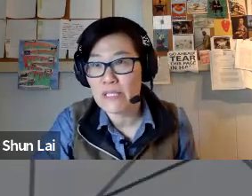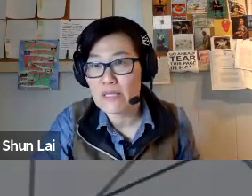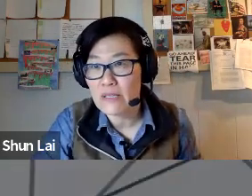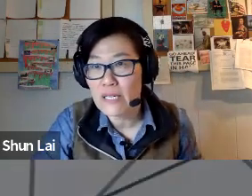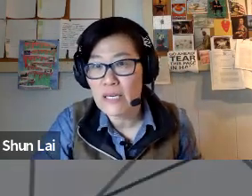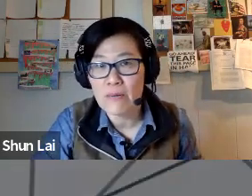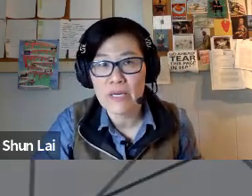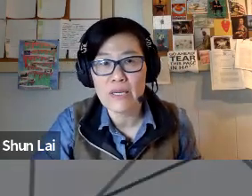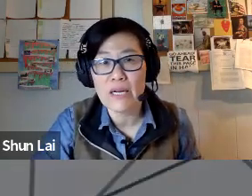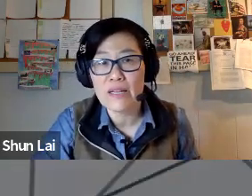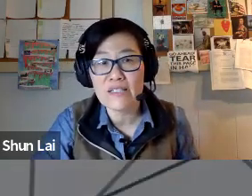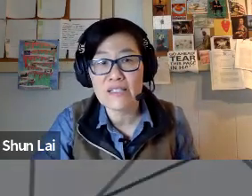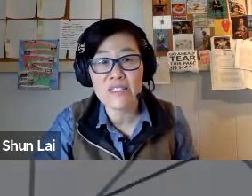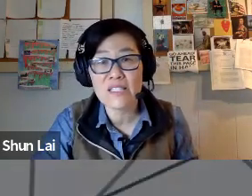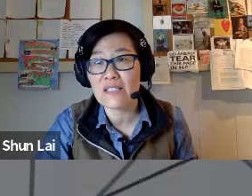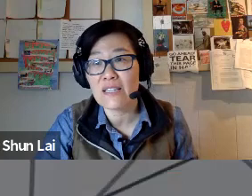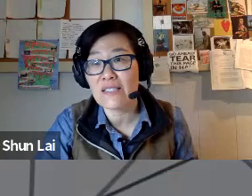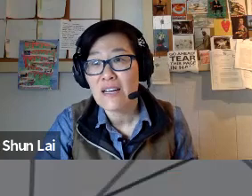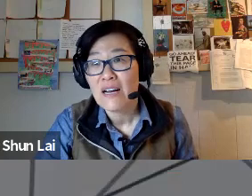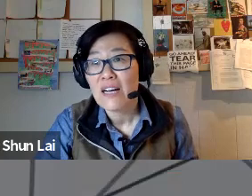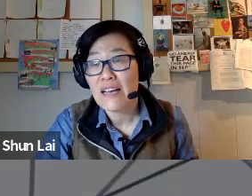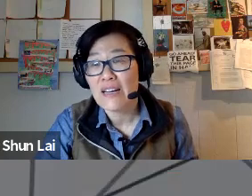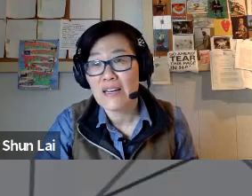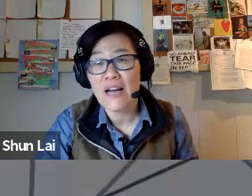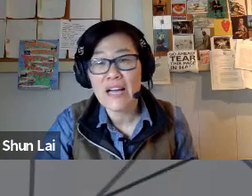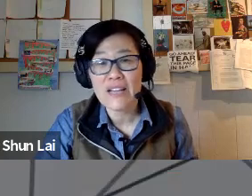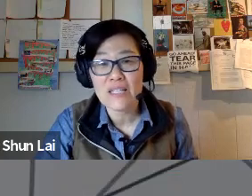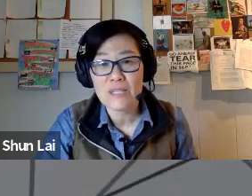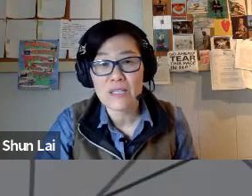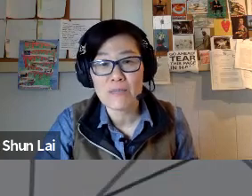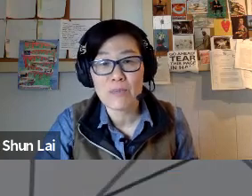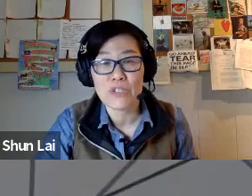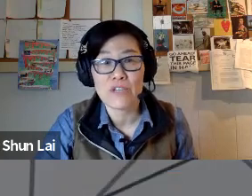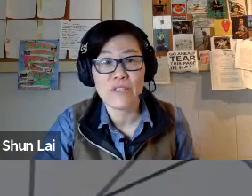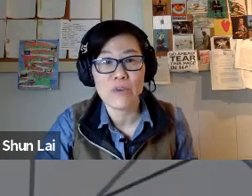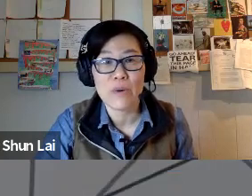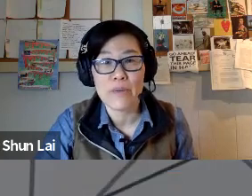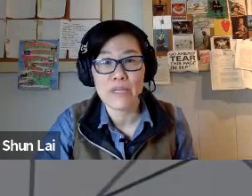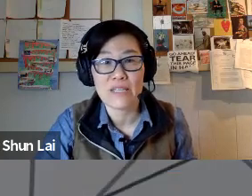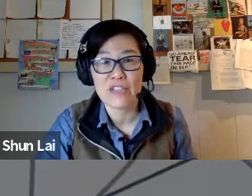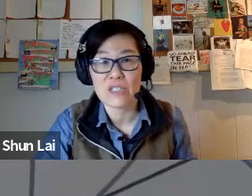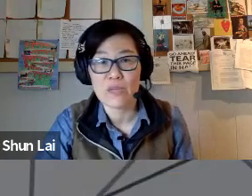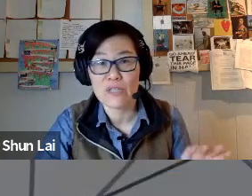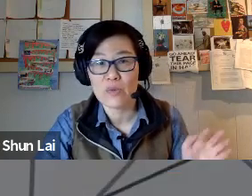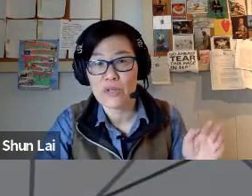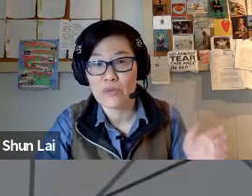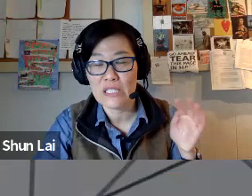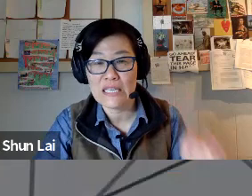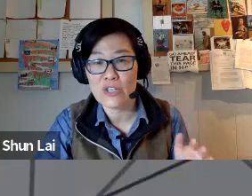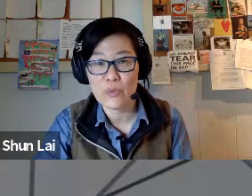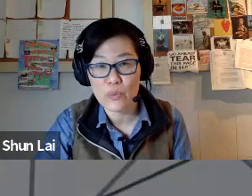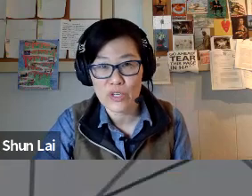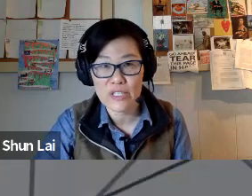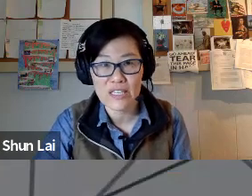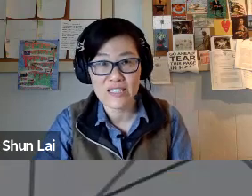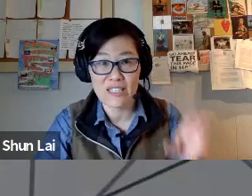and premises. All right, it's again, I like this particular portion of querying because it actually is one of those things where you can really